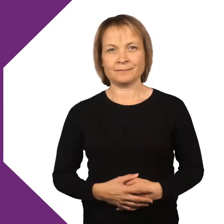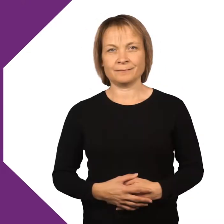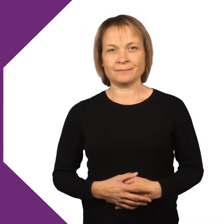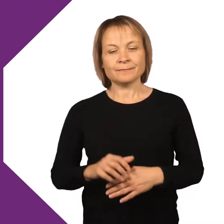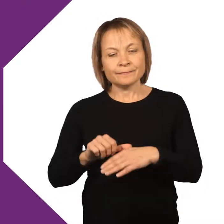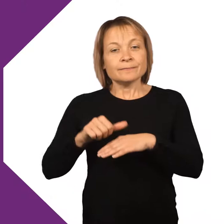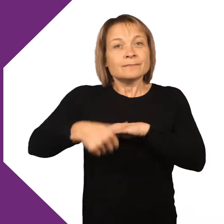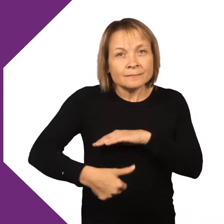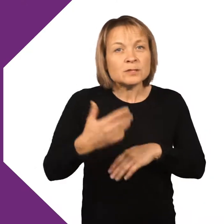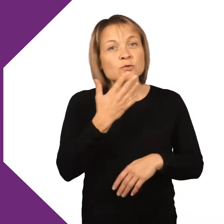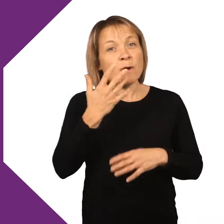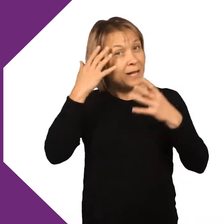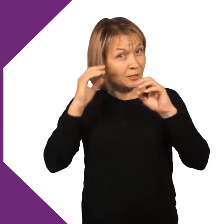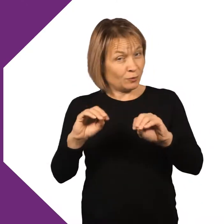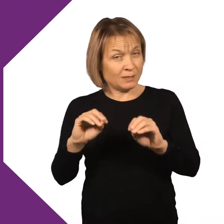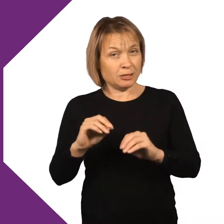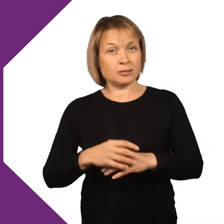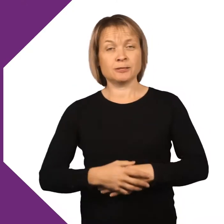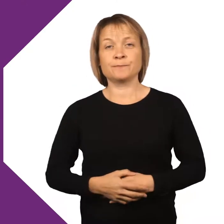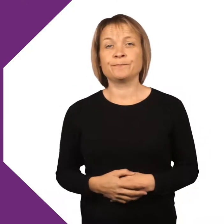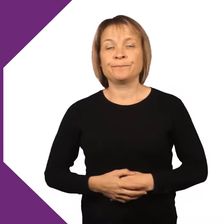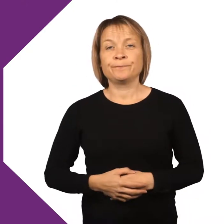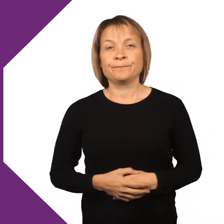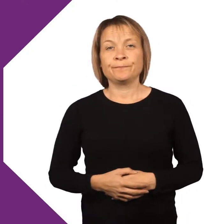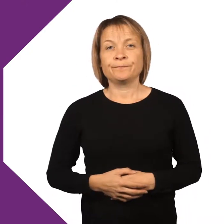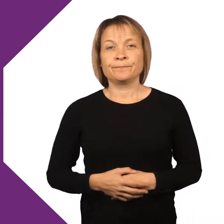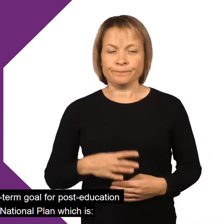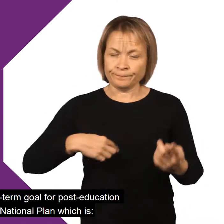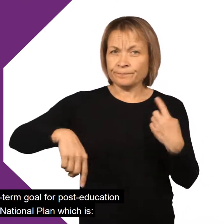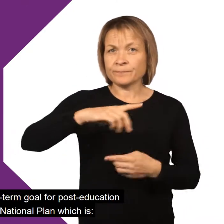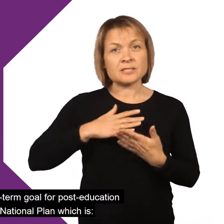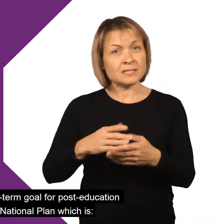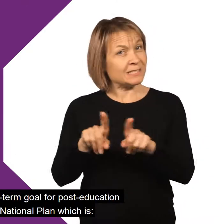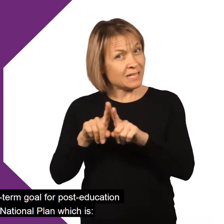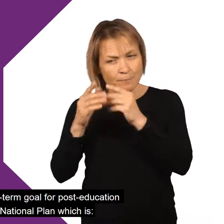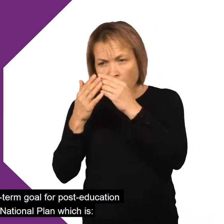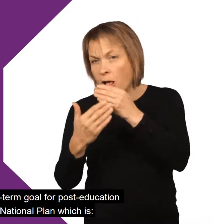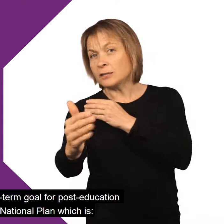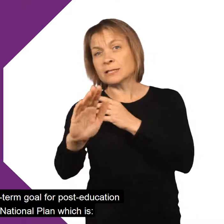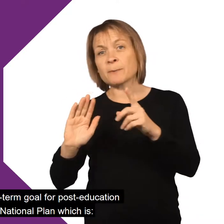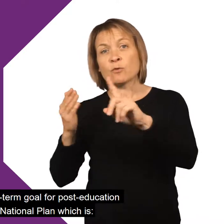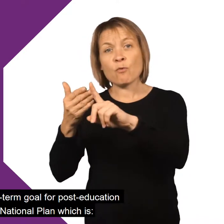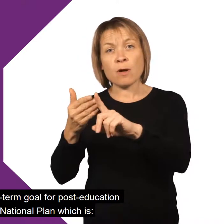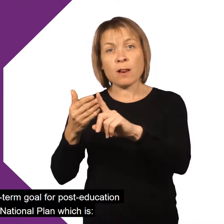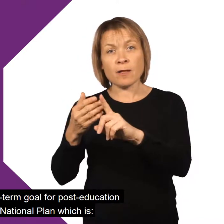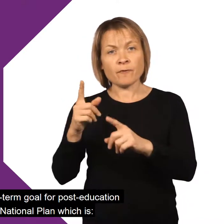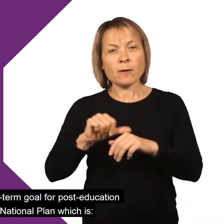Post school education education We share the long term goal for post school